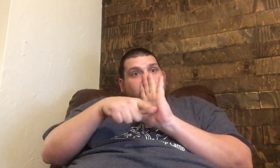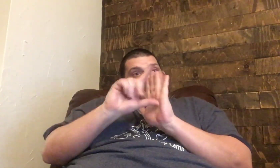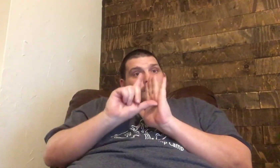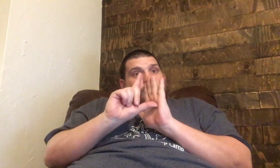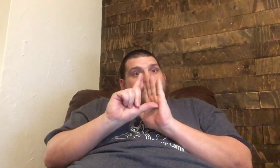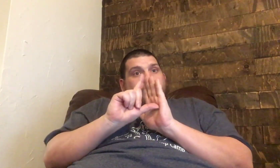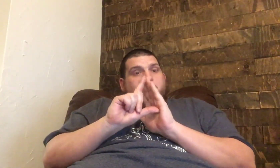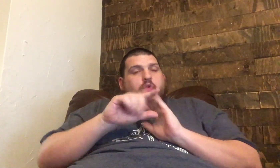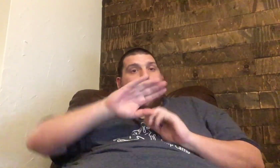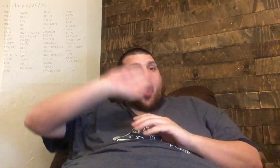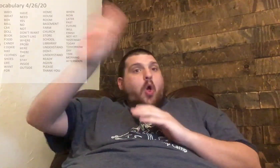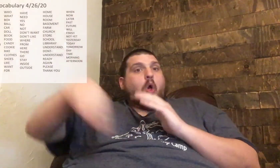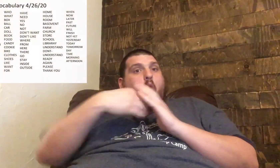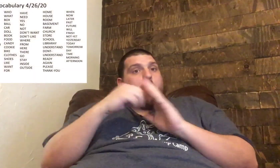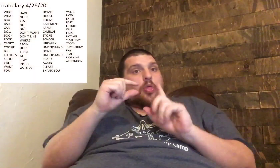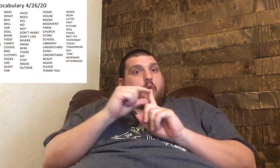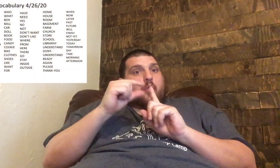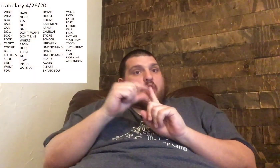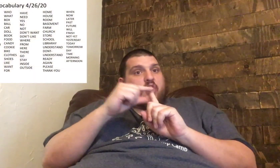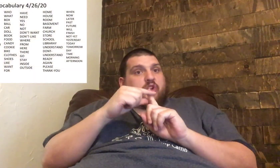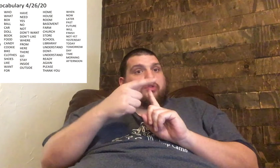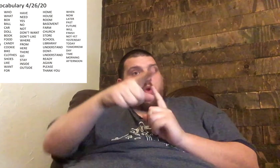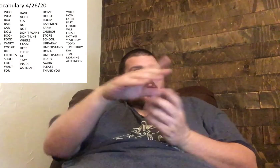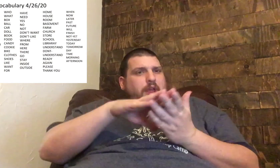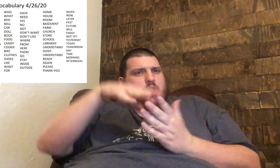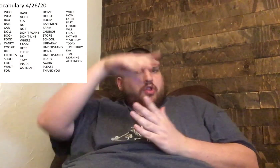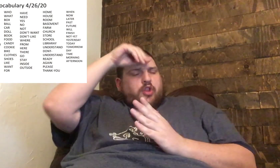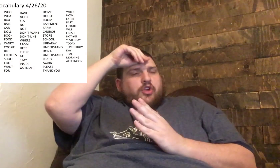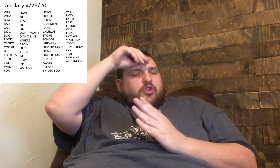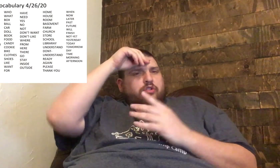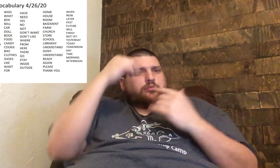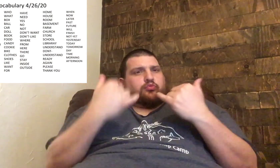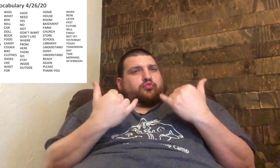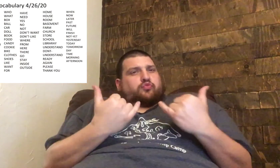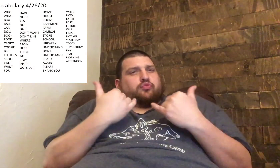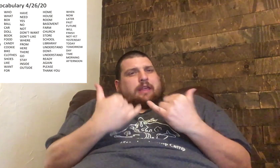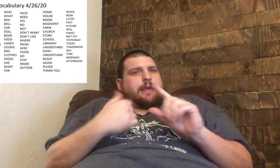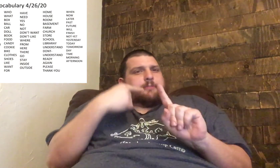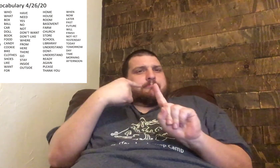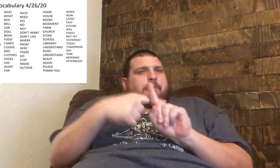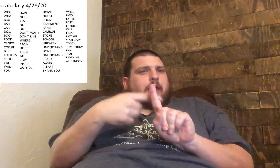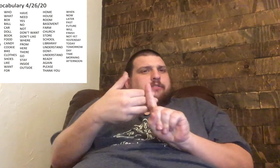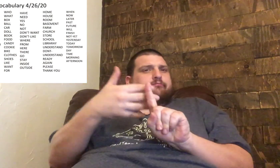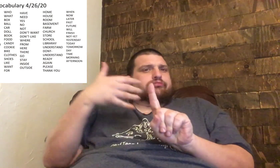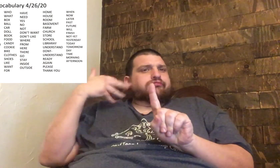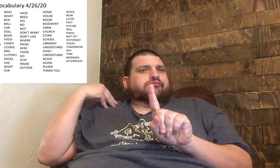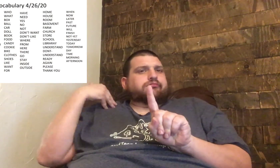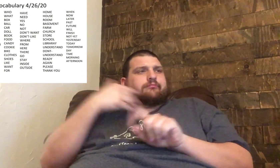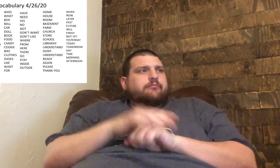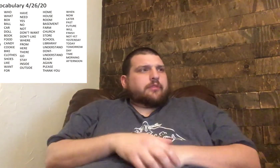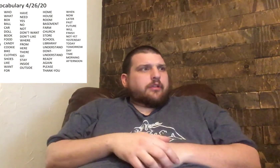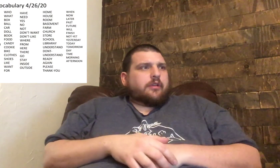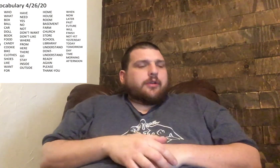Let's review all of the words that you have learned today plus in the past.